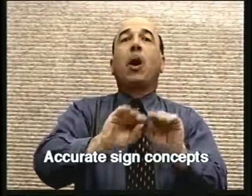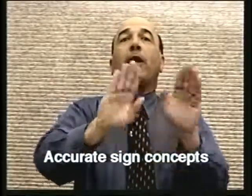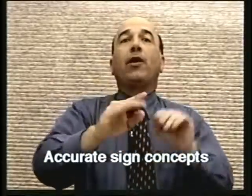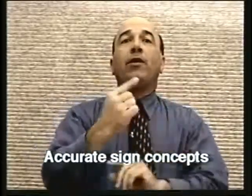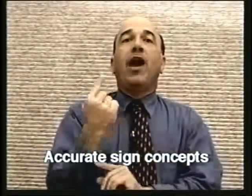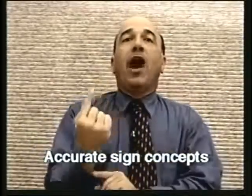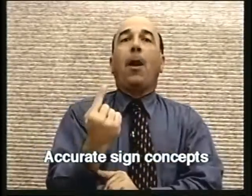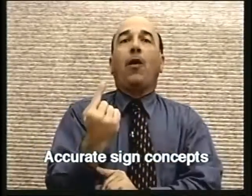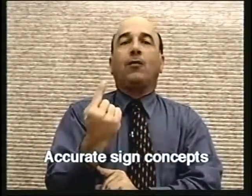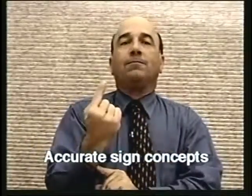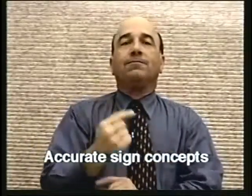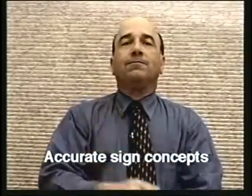clear alone.